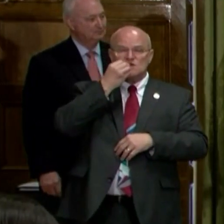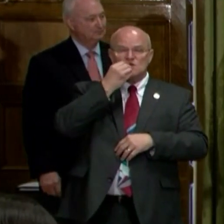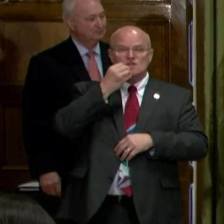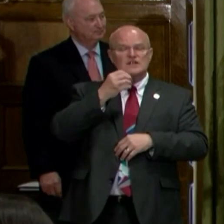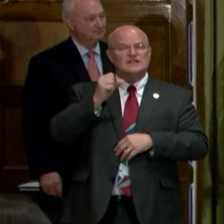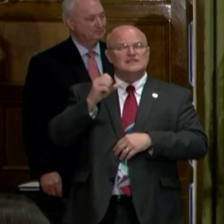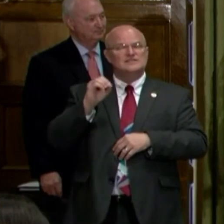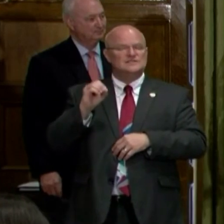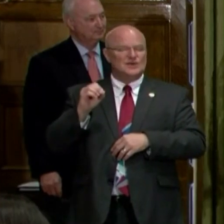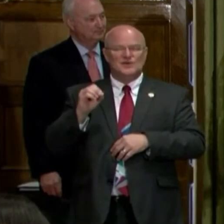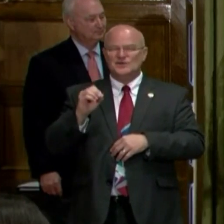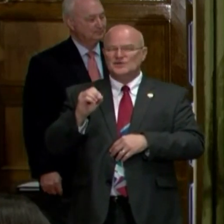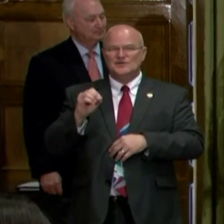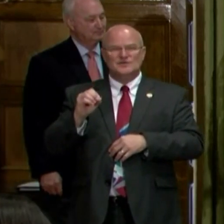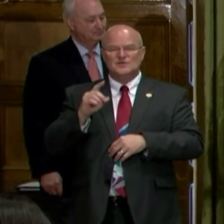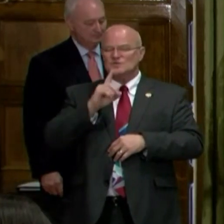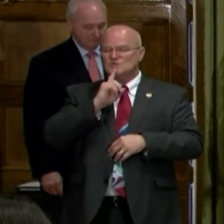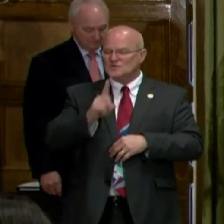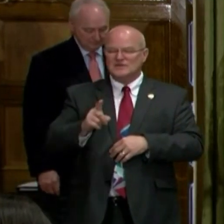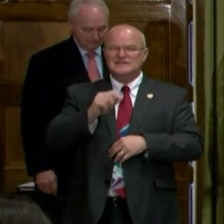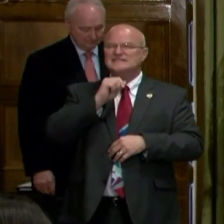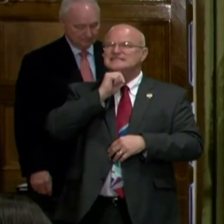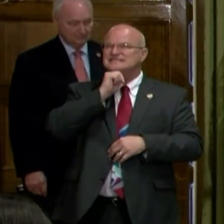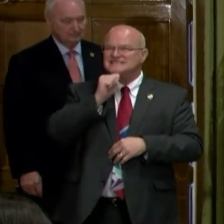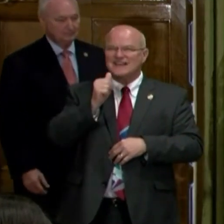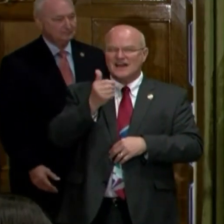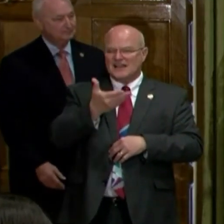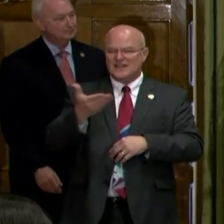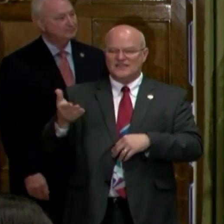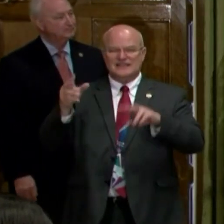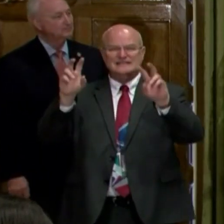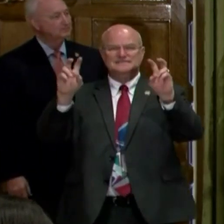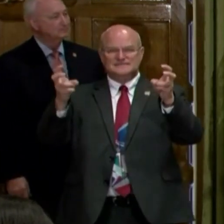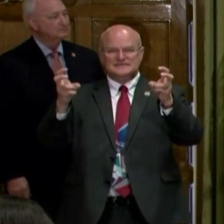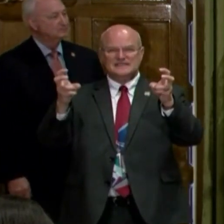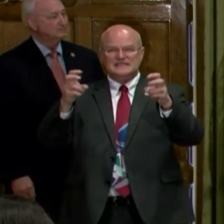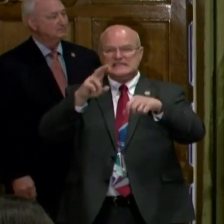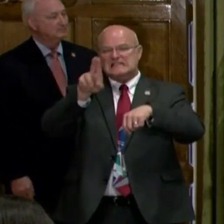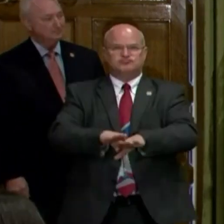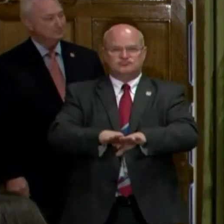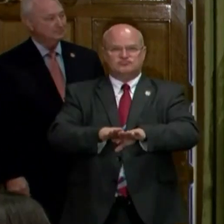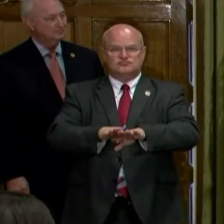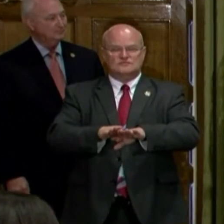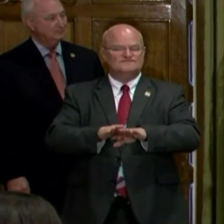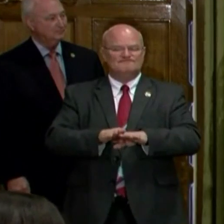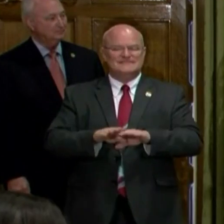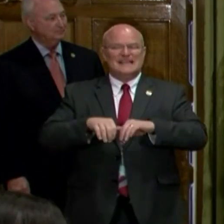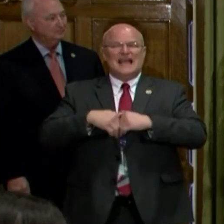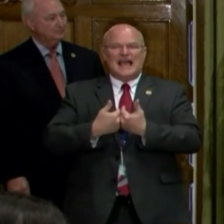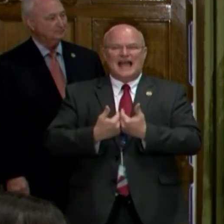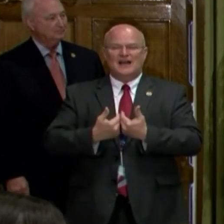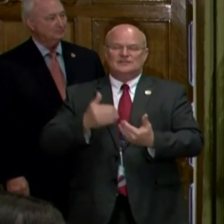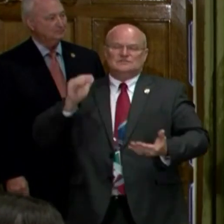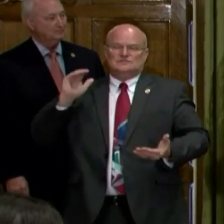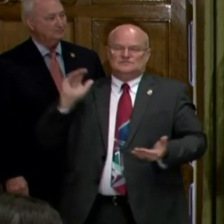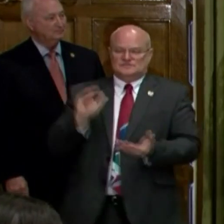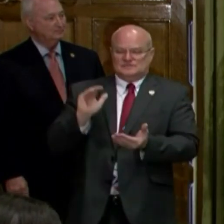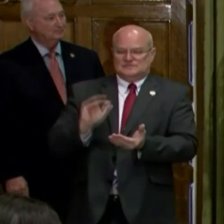And so there's really not such a thing as a national how you are